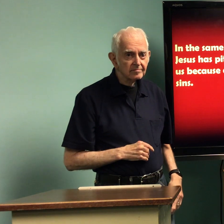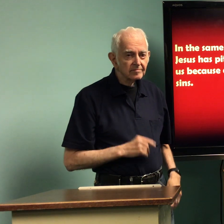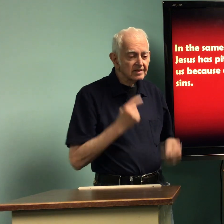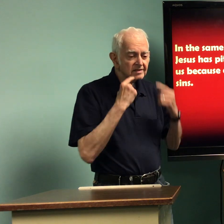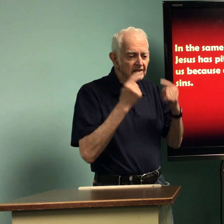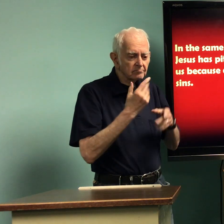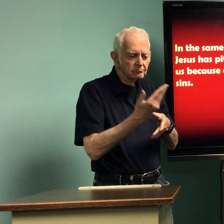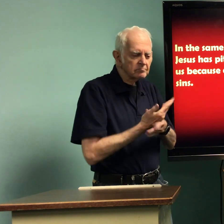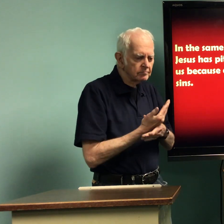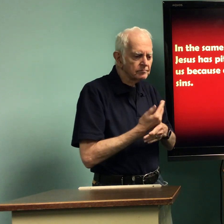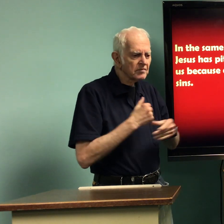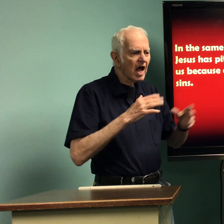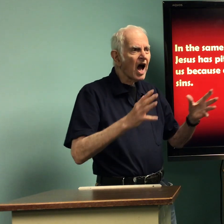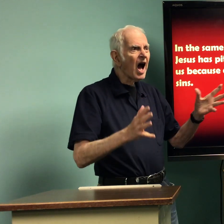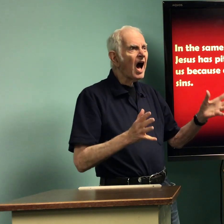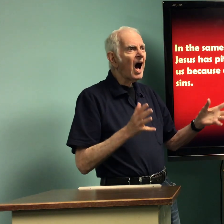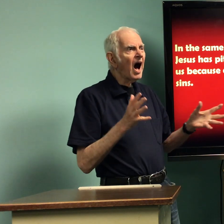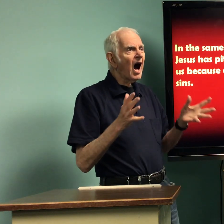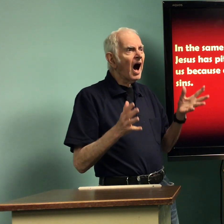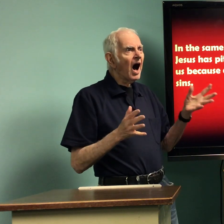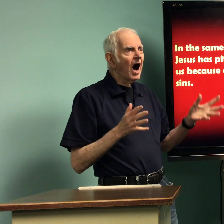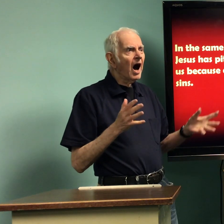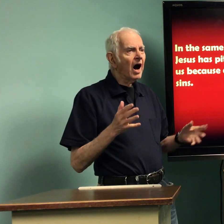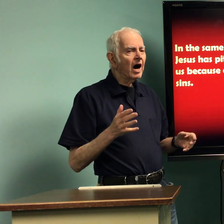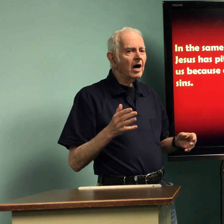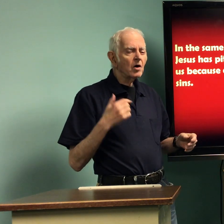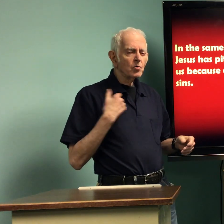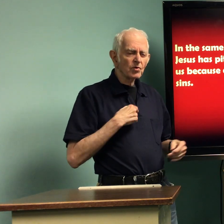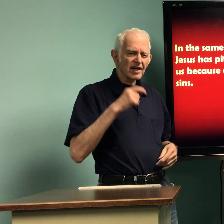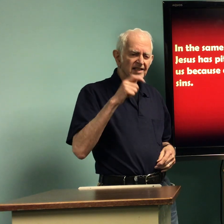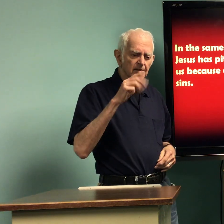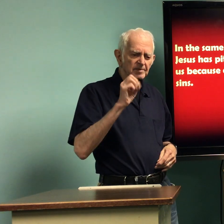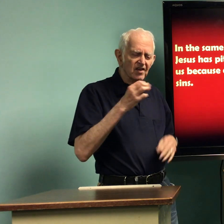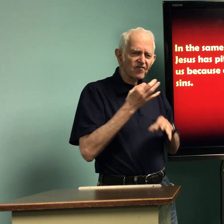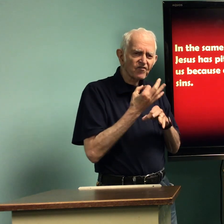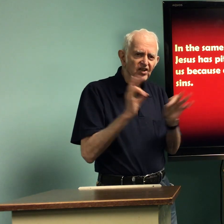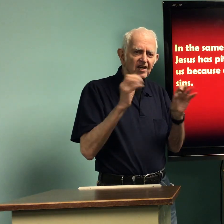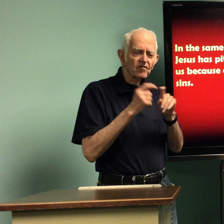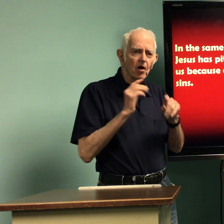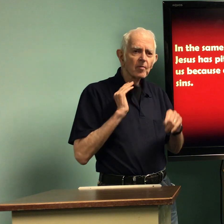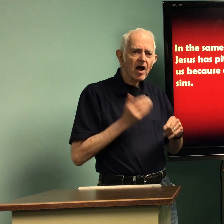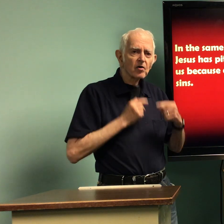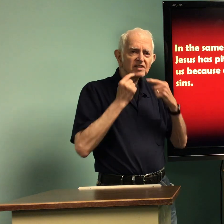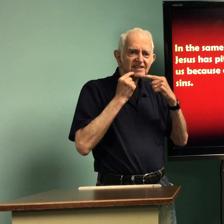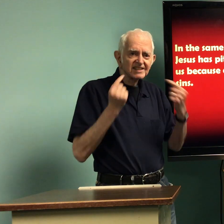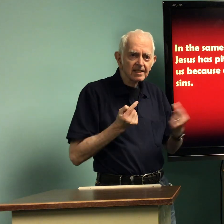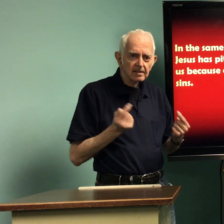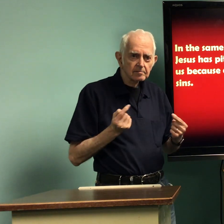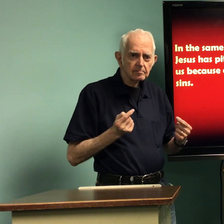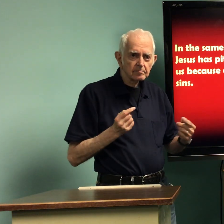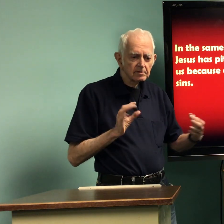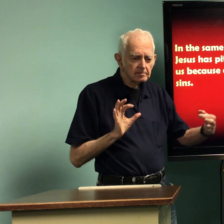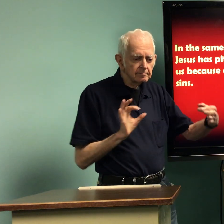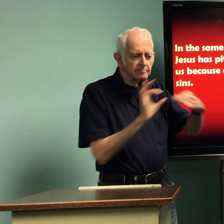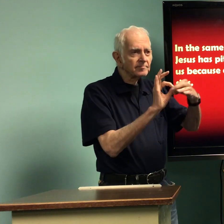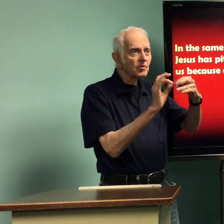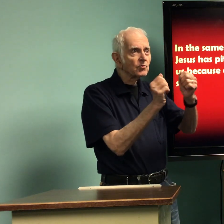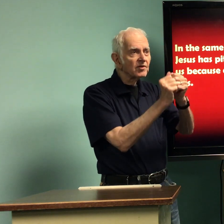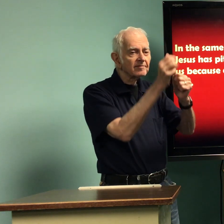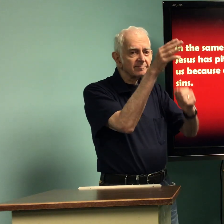Sin blocks us. We need to be be free from our sins,